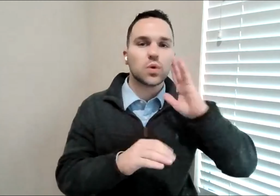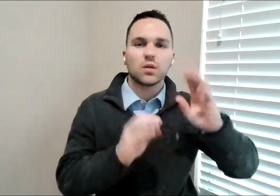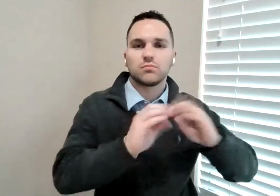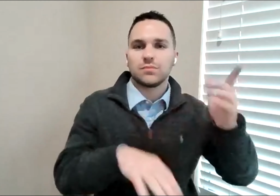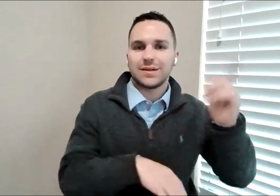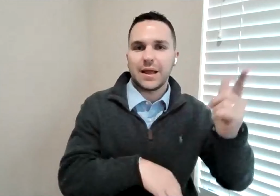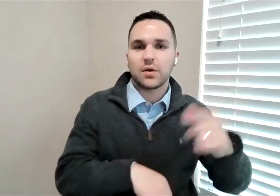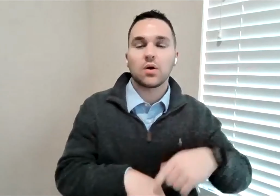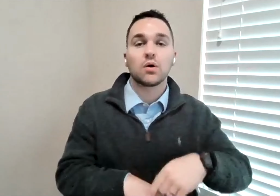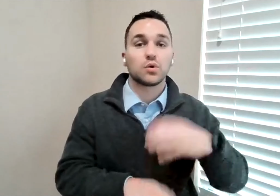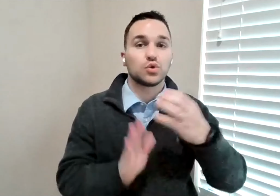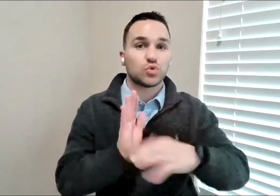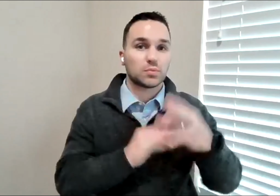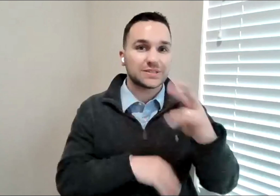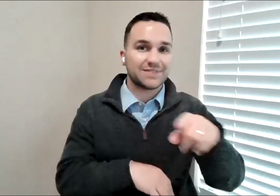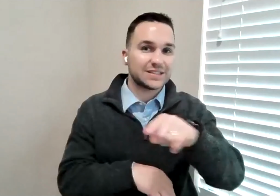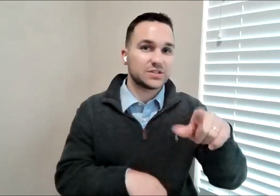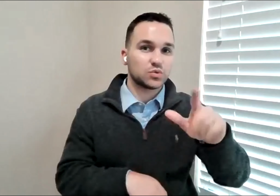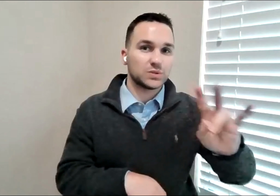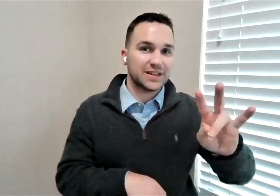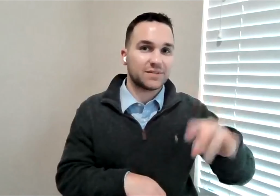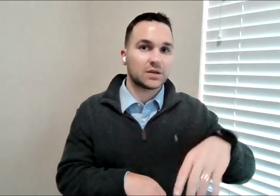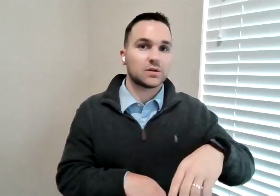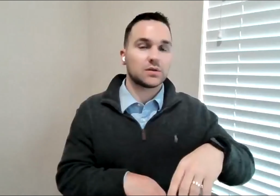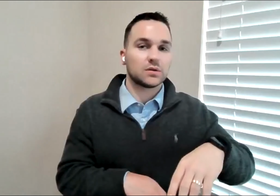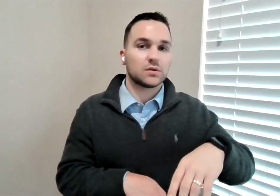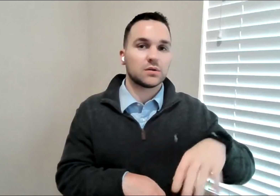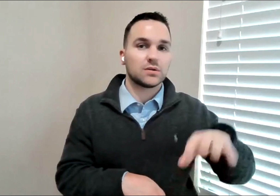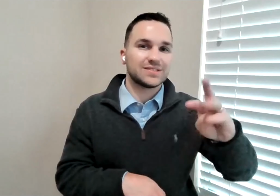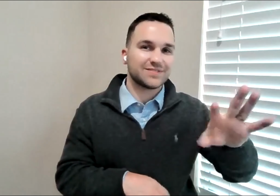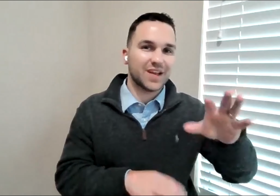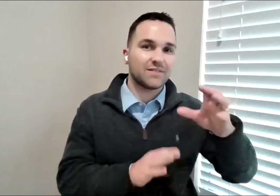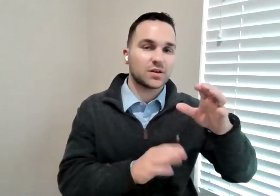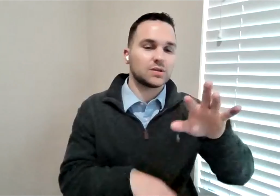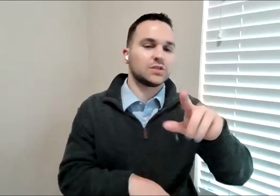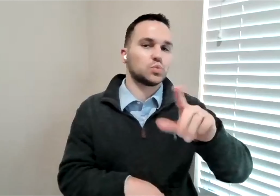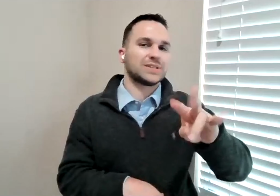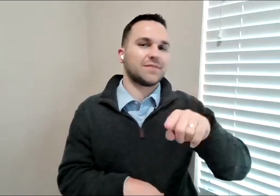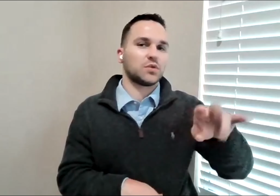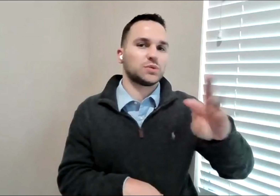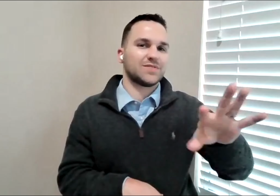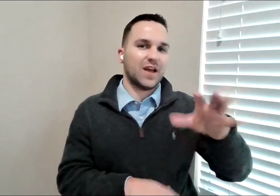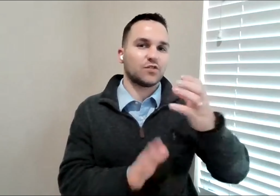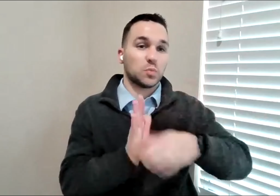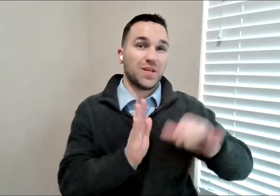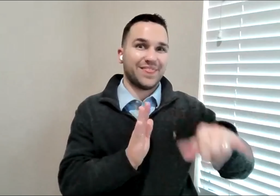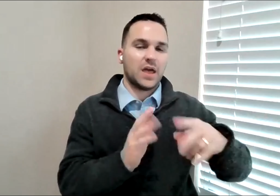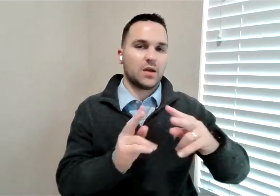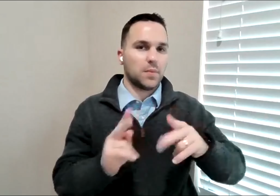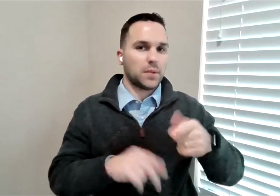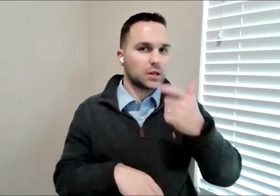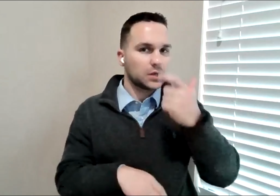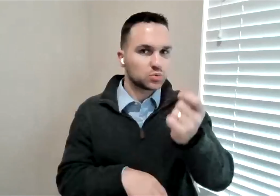chapter 17, the 2765 chapter, has been a topic of interest today. So what you will see on